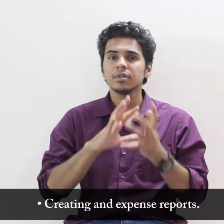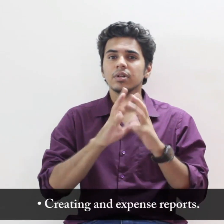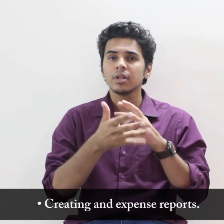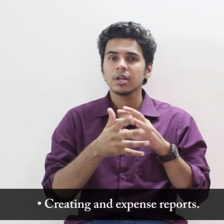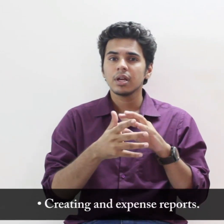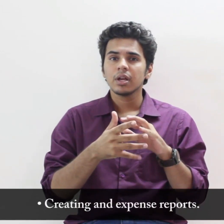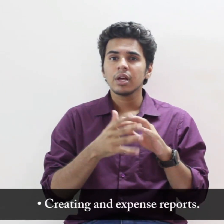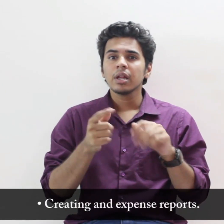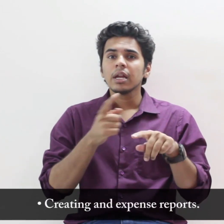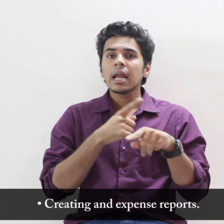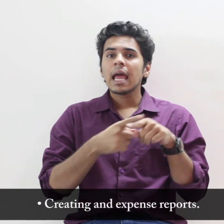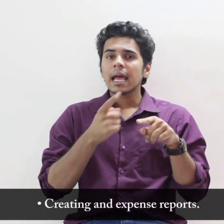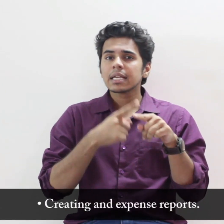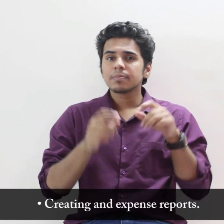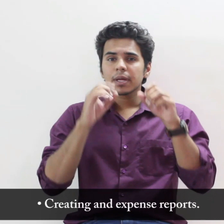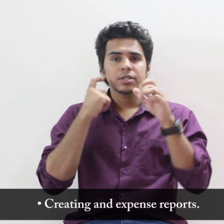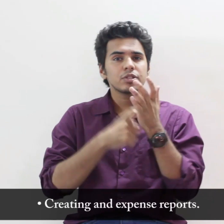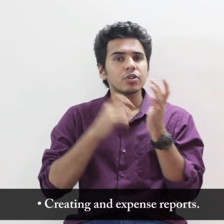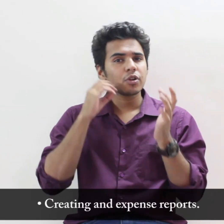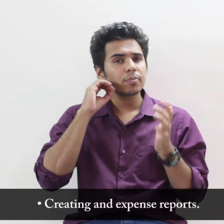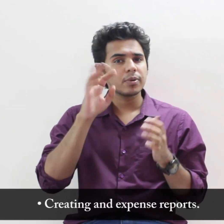creating an expense report,